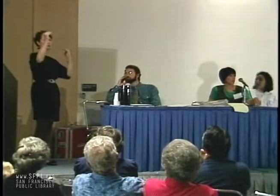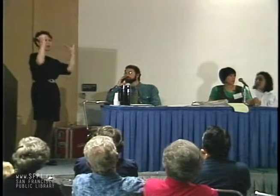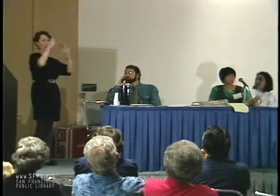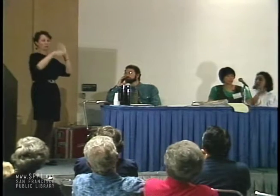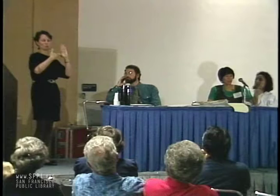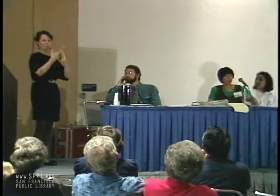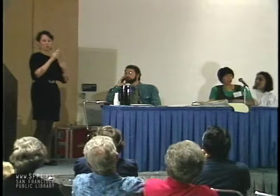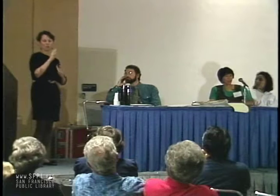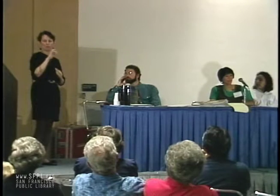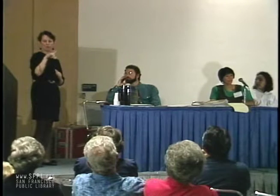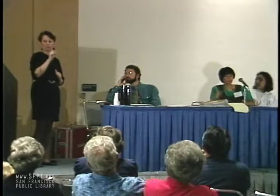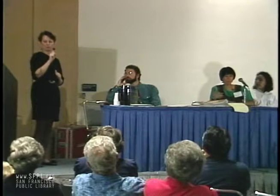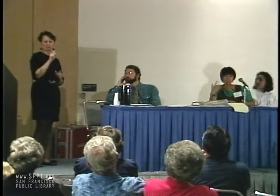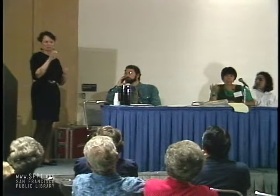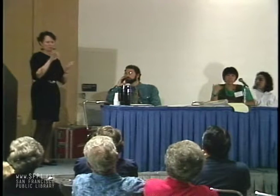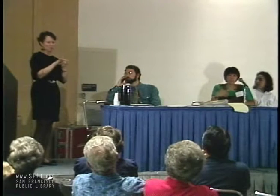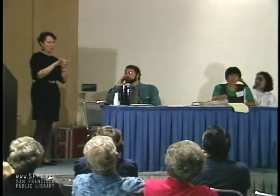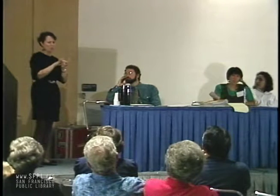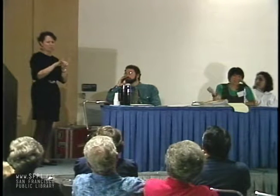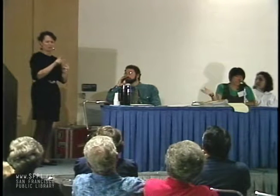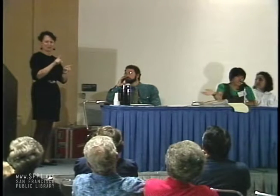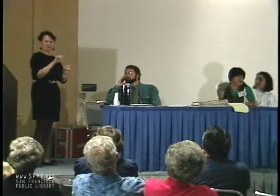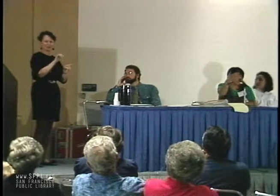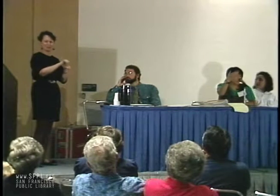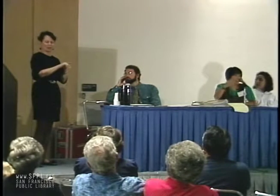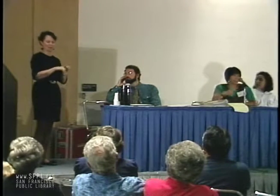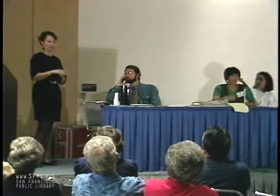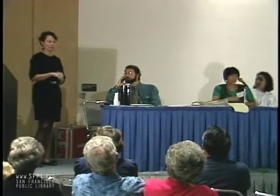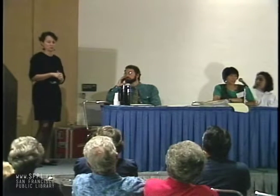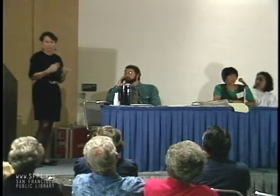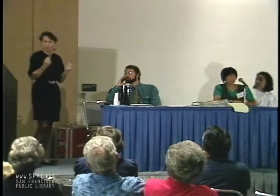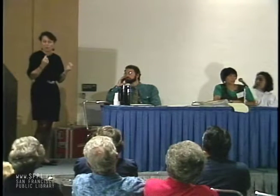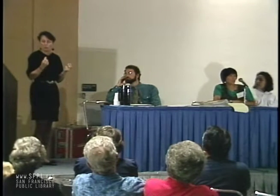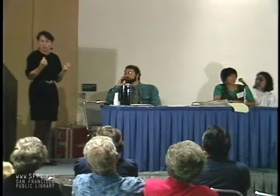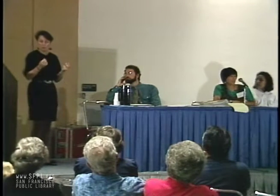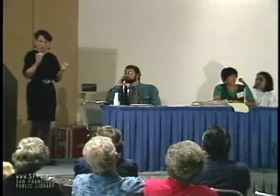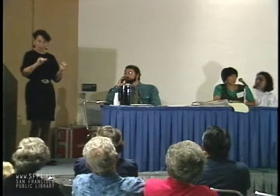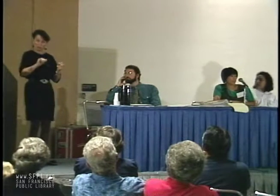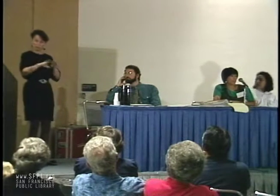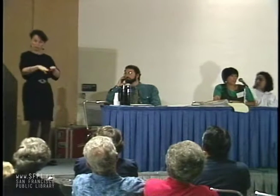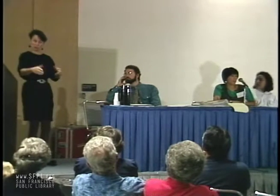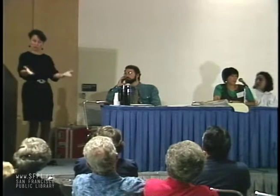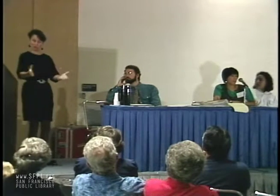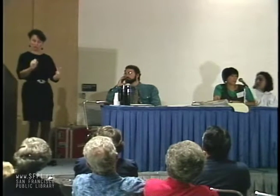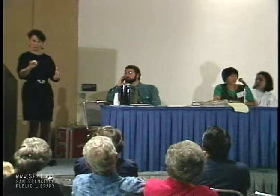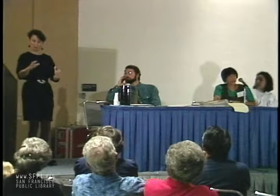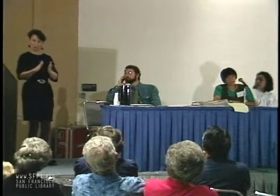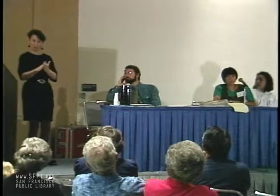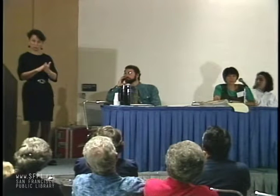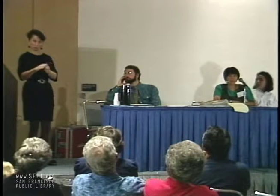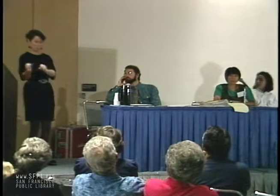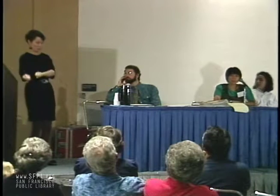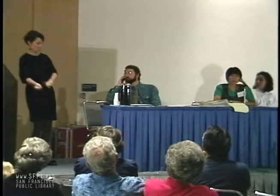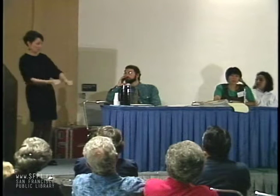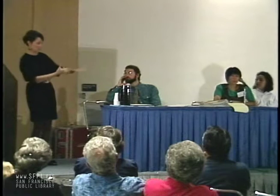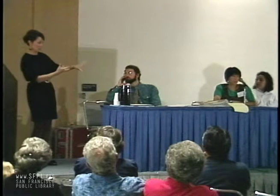that. But is the solution, do we just send all these kids then down to a school for the deaf down there? What do we take away from them when we do